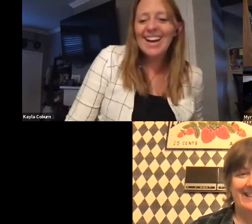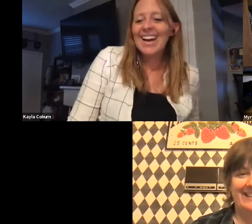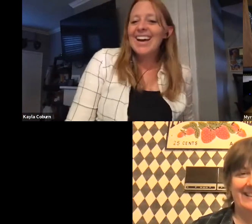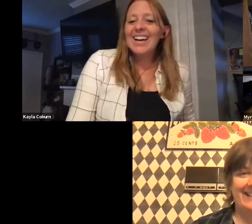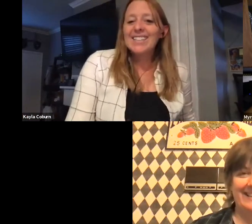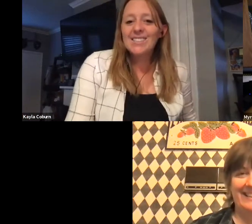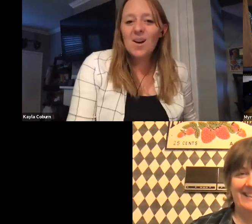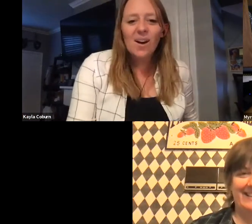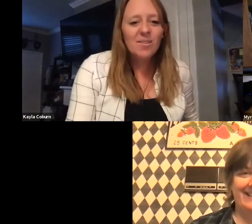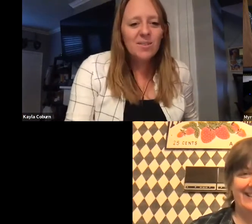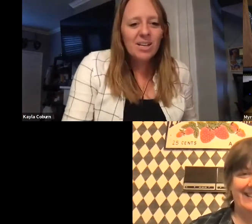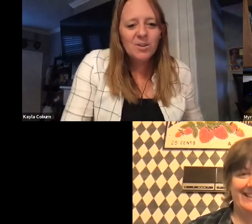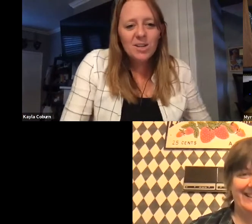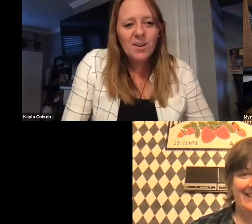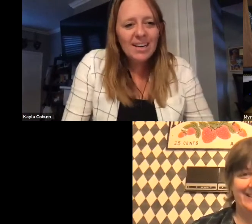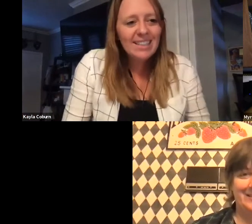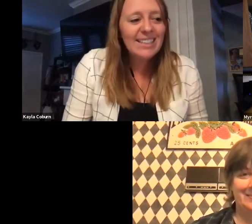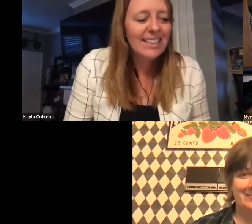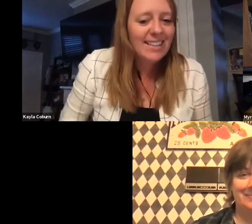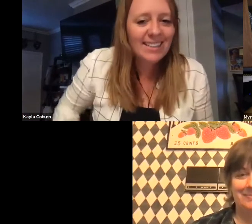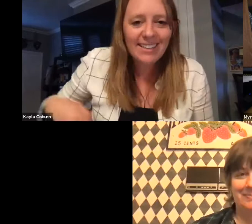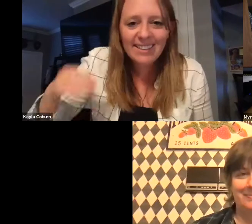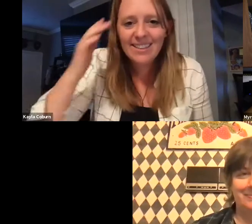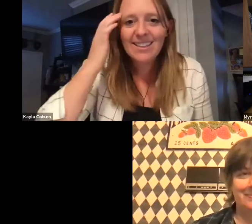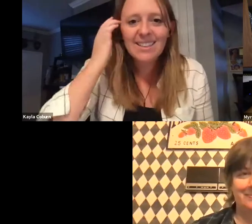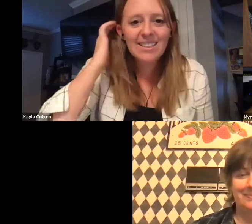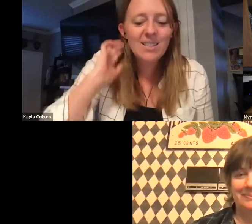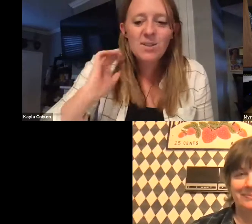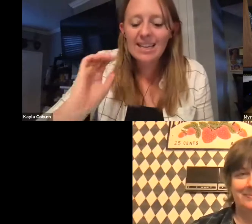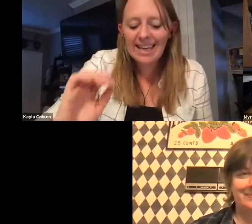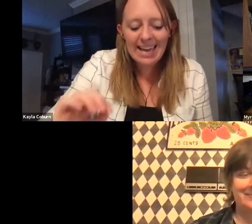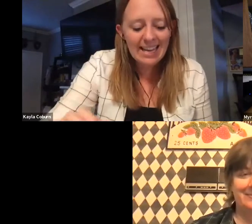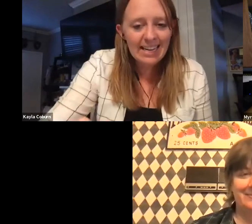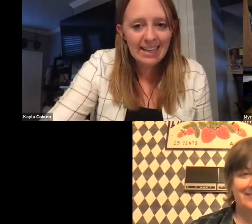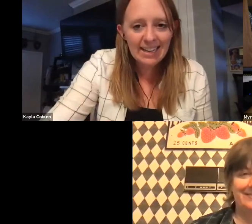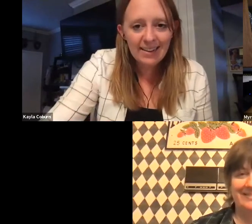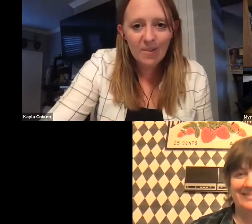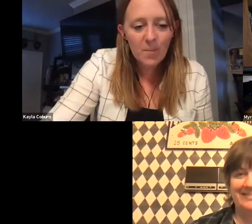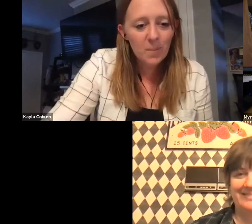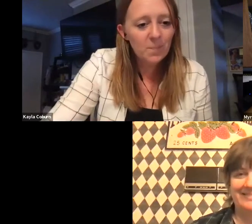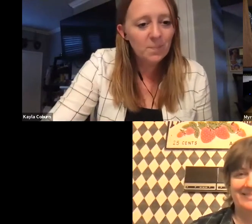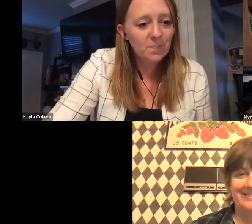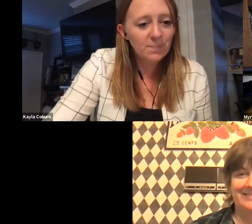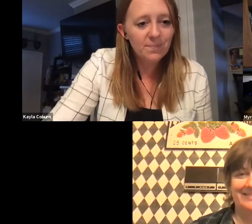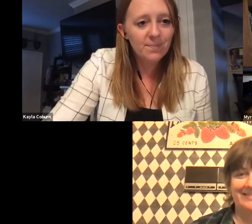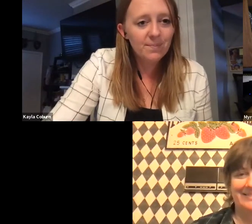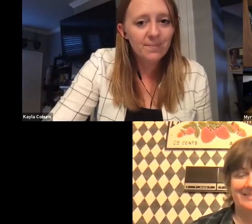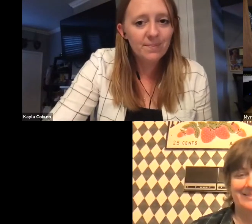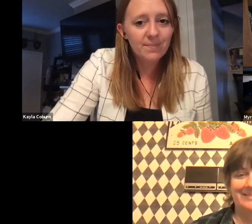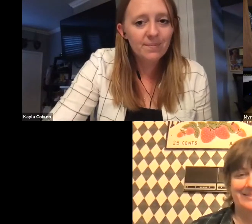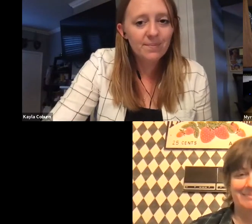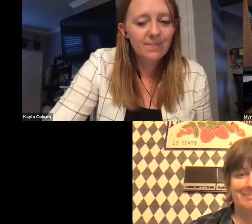Okay. So are we ready to record? No. Do it again. Here we